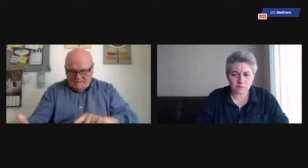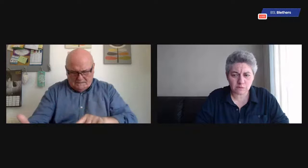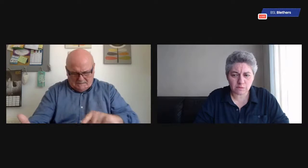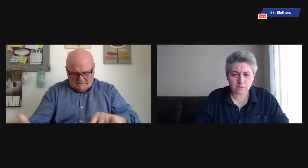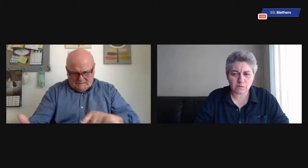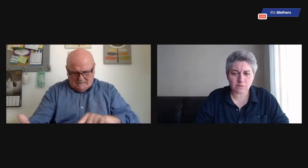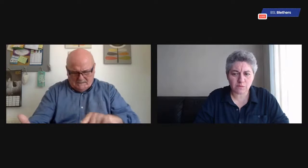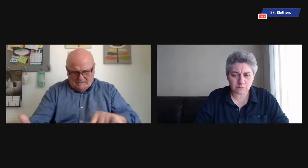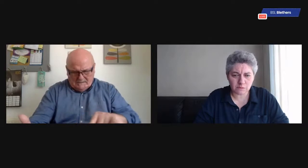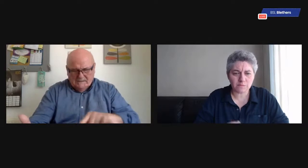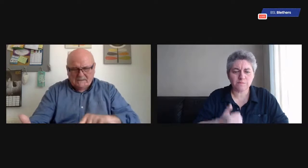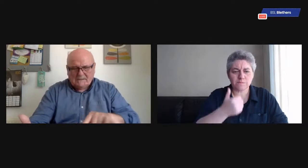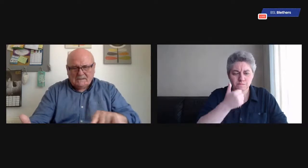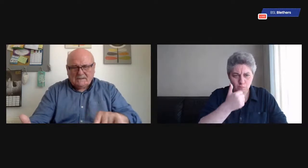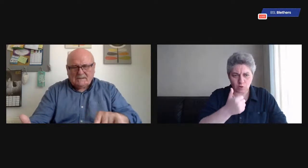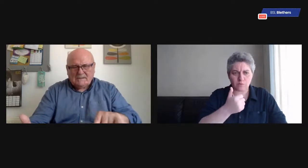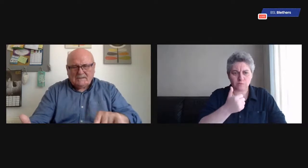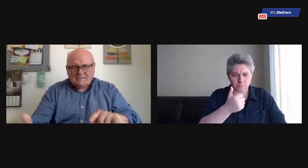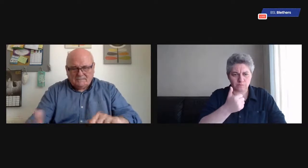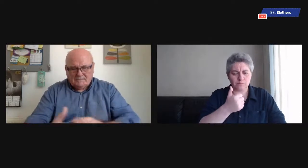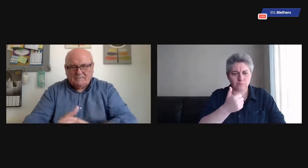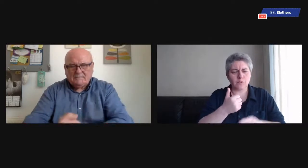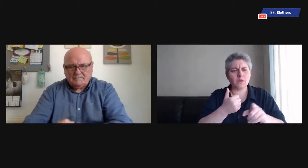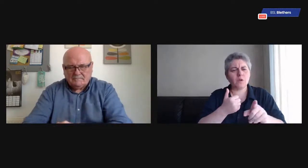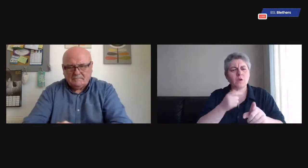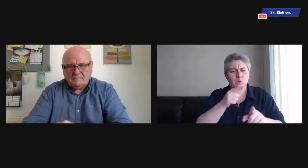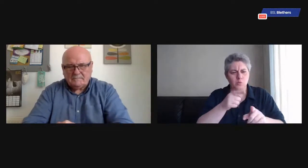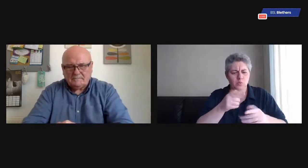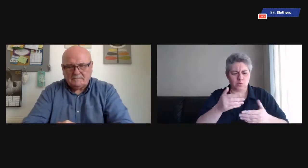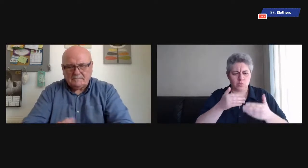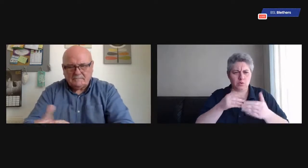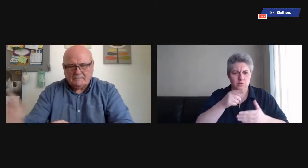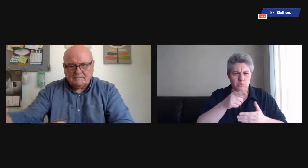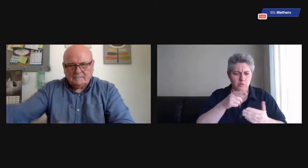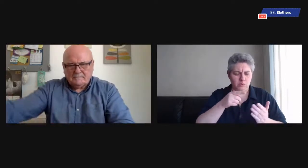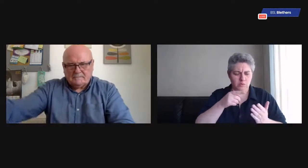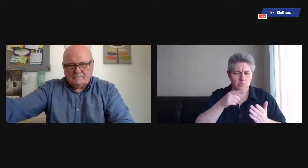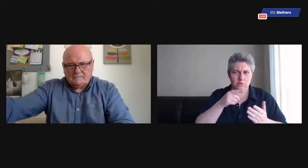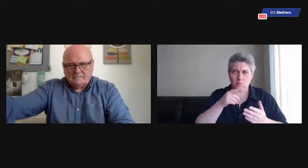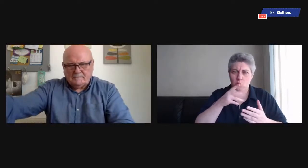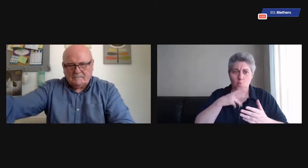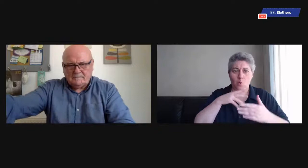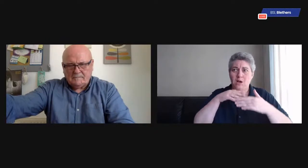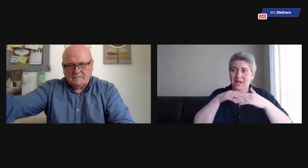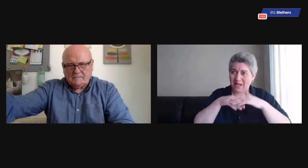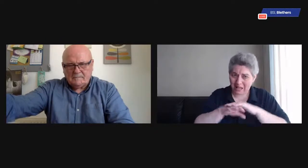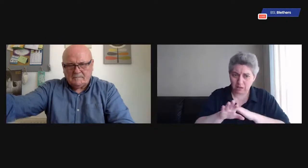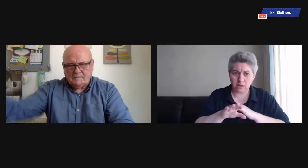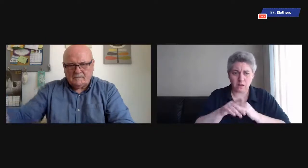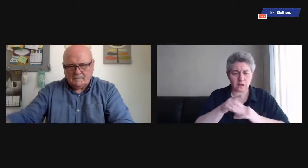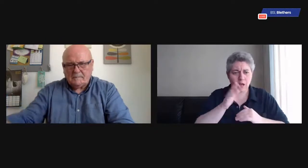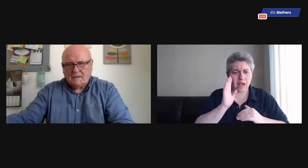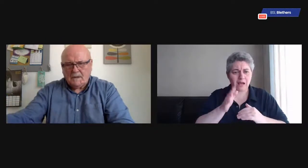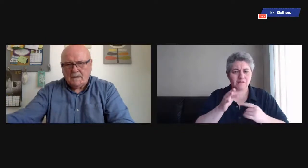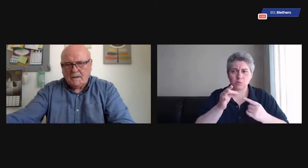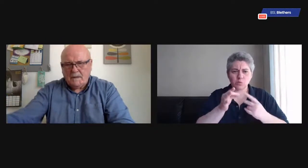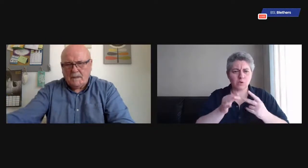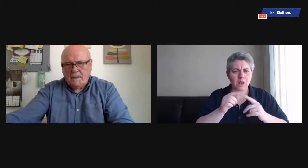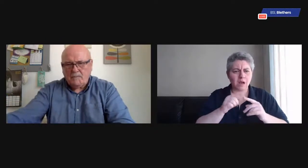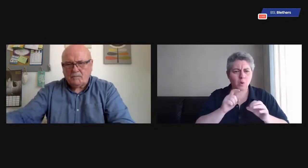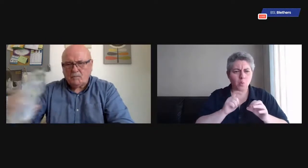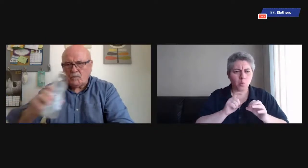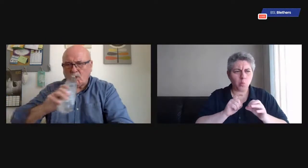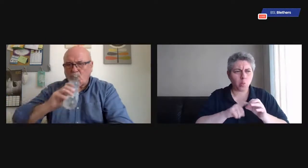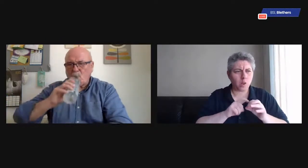you have to read testimony, you have to read lots of things and understand that. Okay, so to